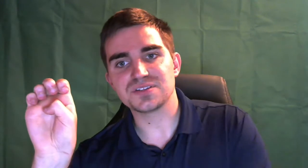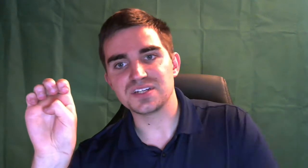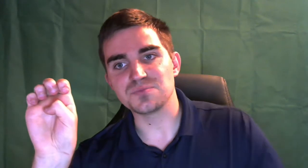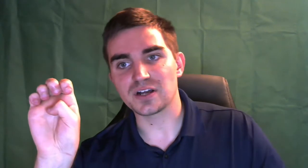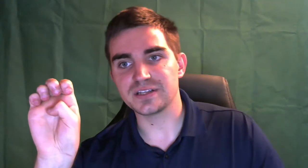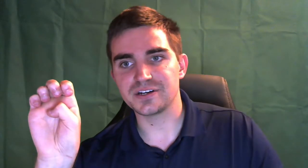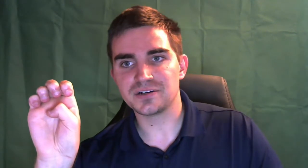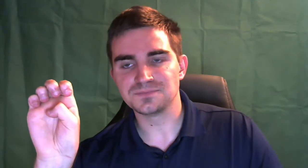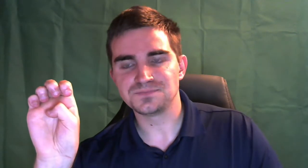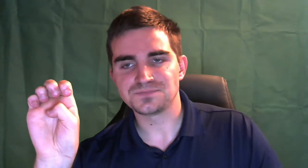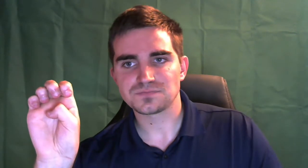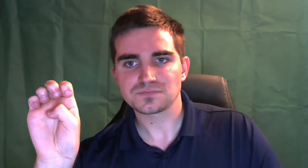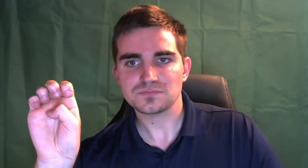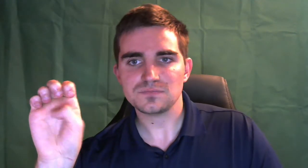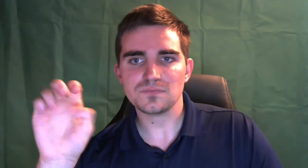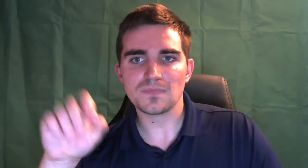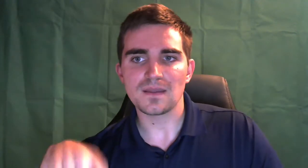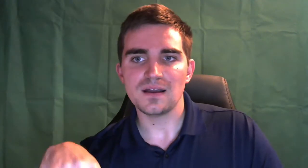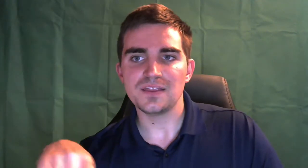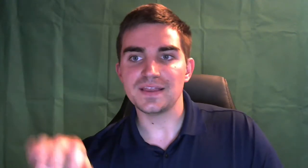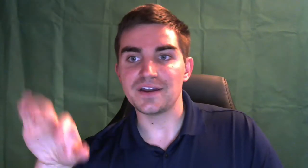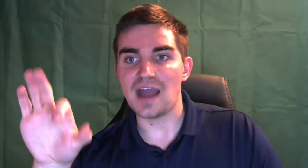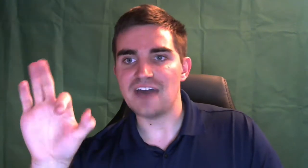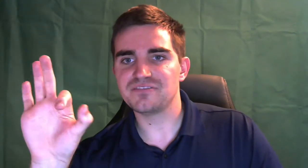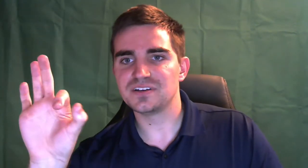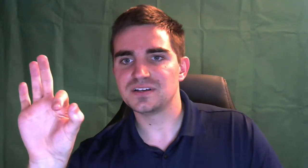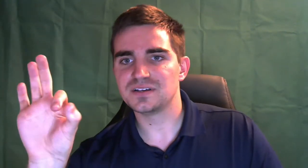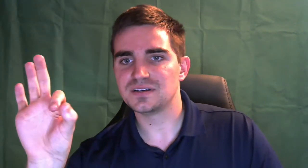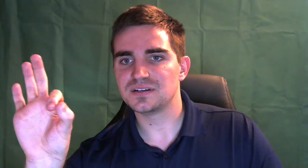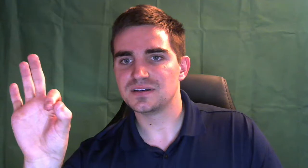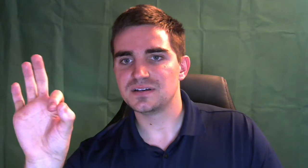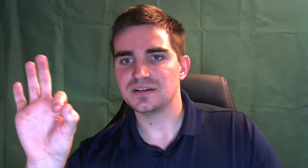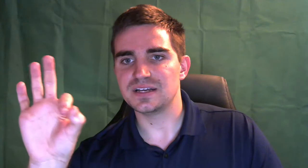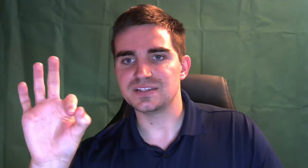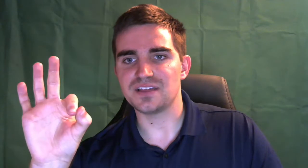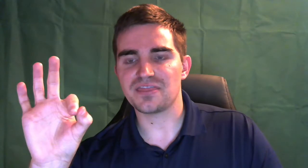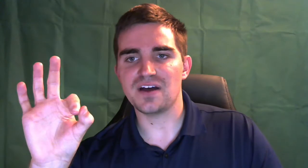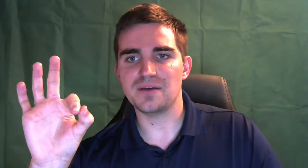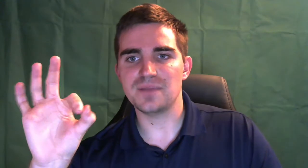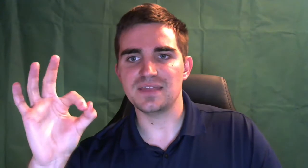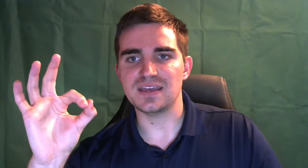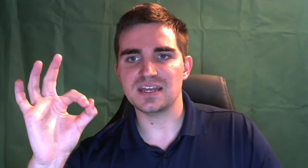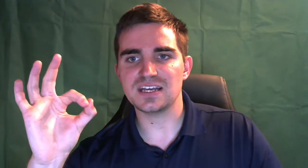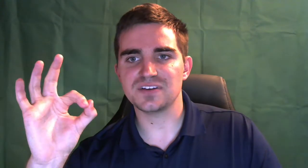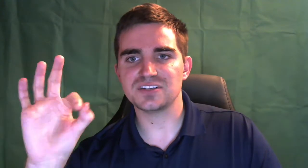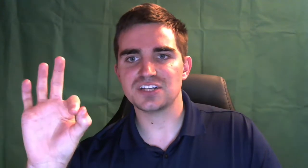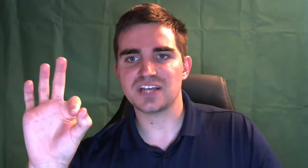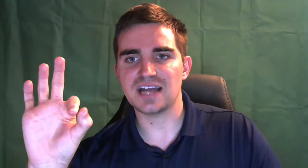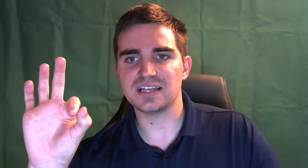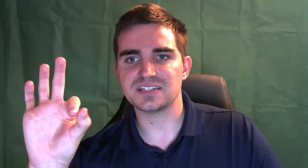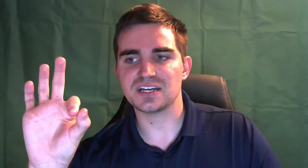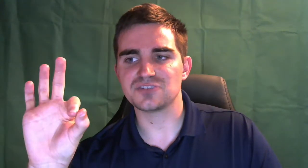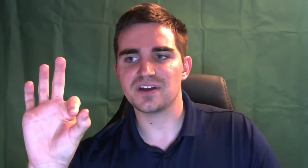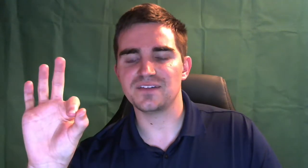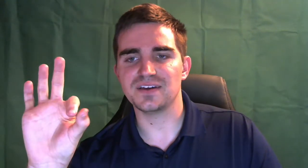is more clear. The letter F is the thumb and the index finger touching. I'd like to touch right on